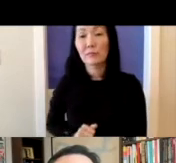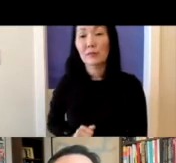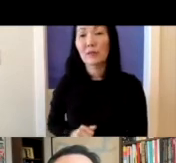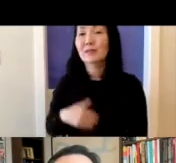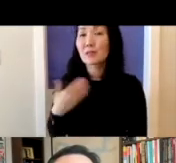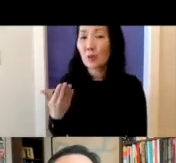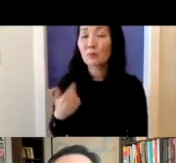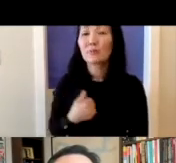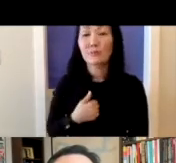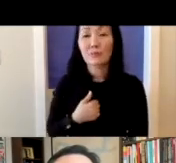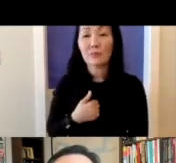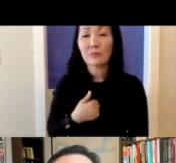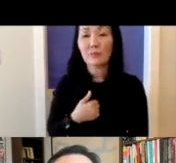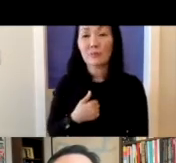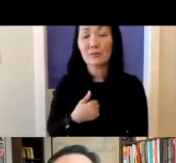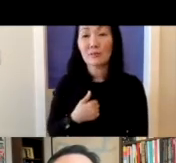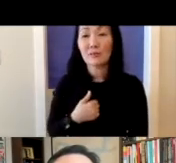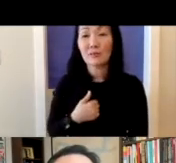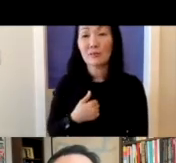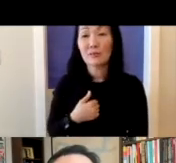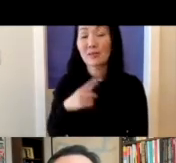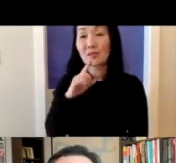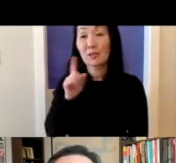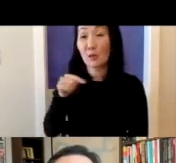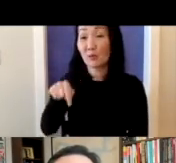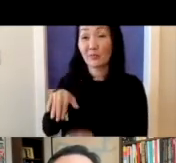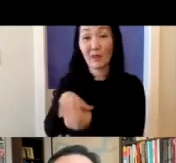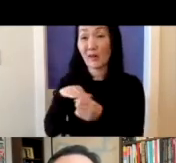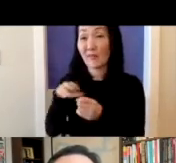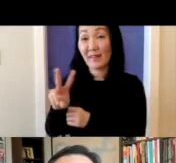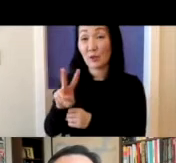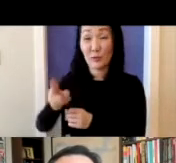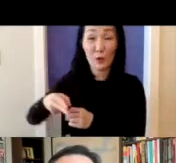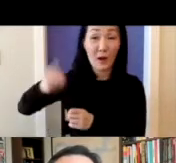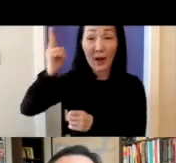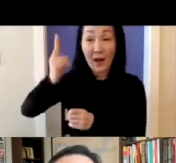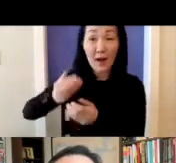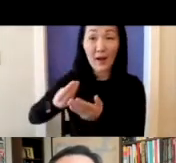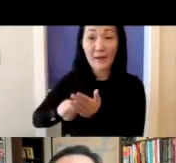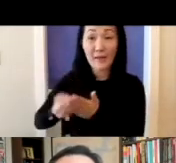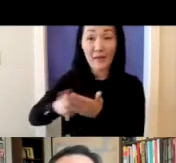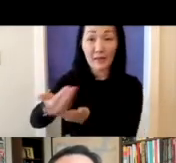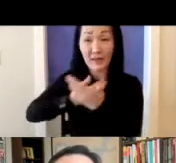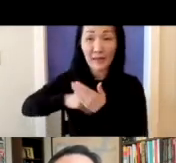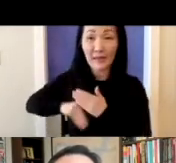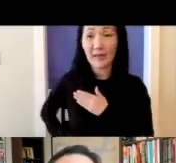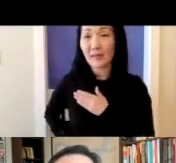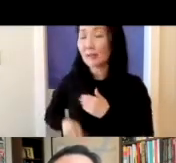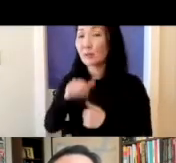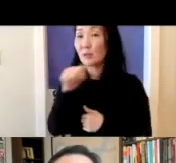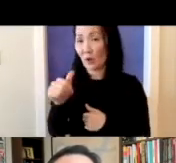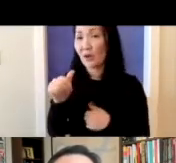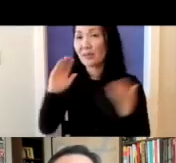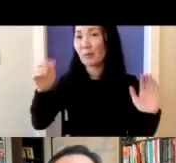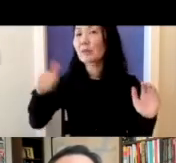not necessarily a region of very high incomes in this and consequently a city of very high